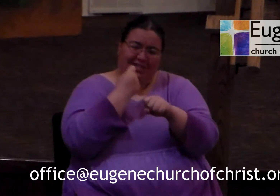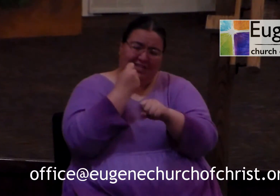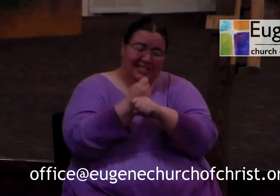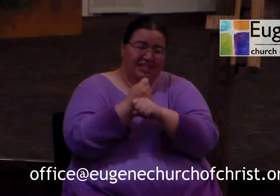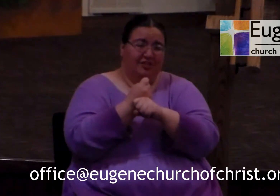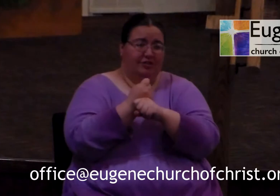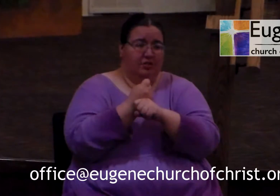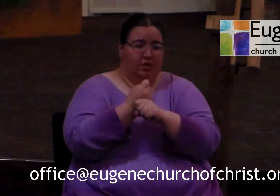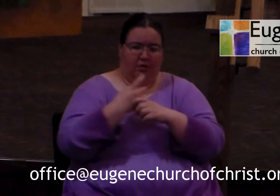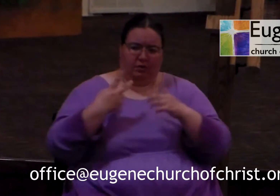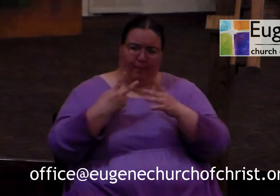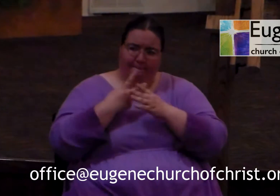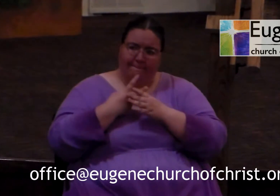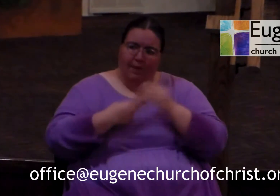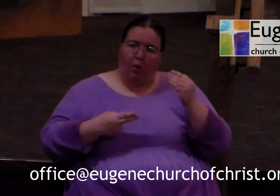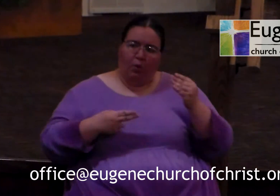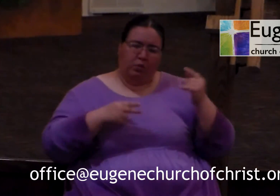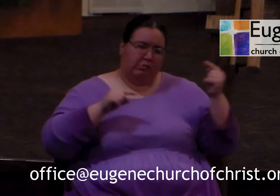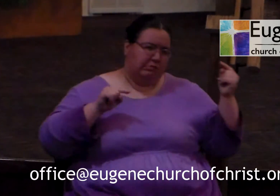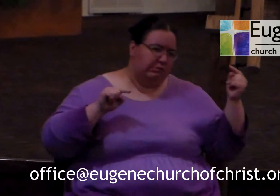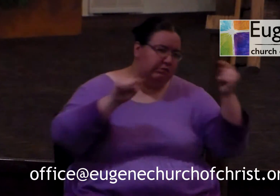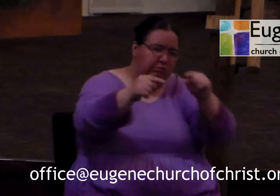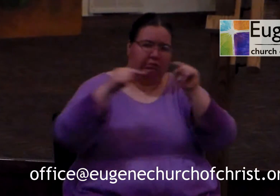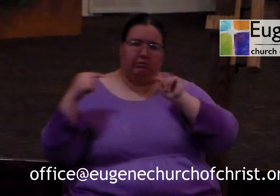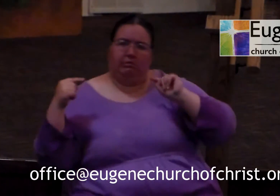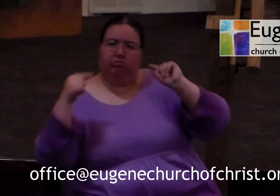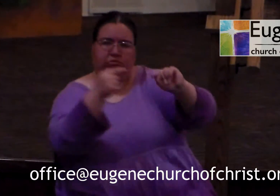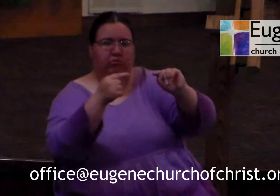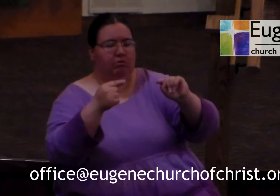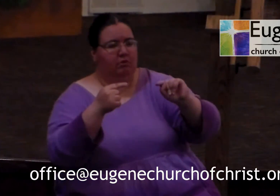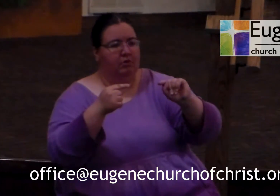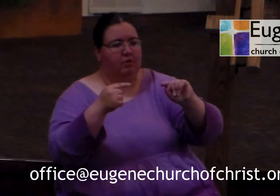wronged him horribly. And now they have to decide what to do.